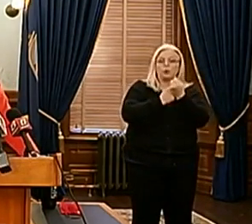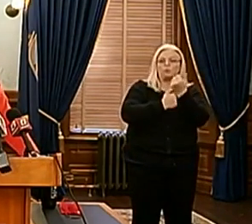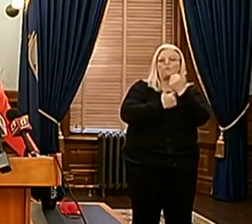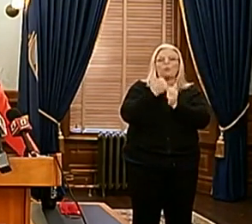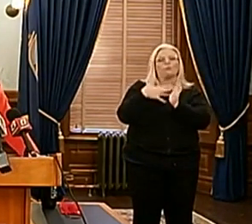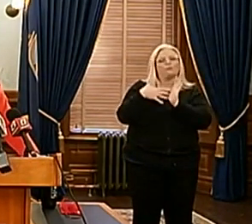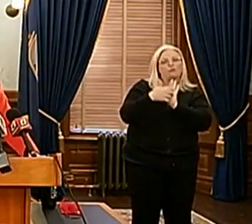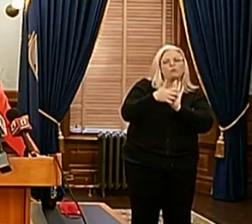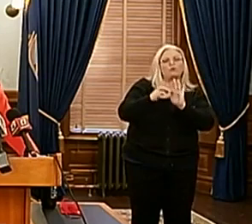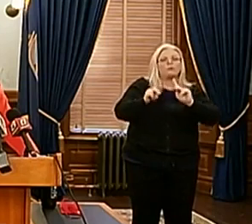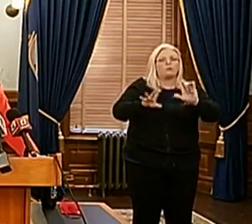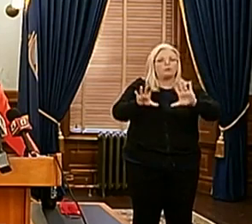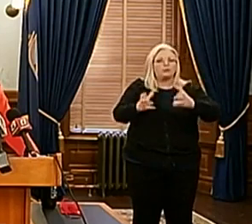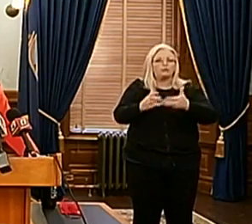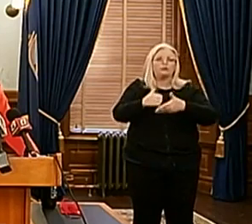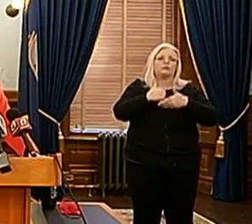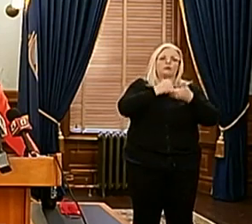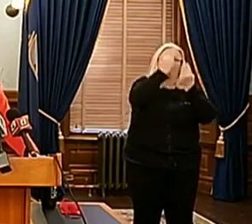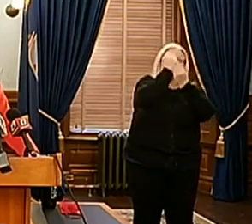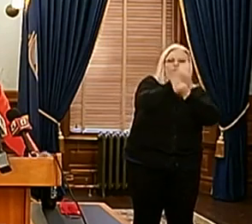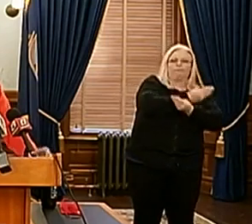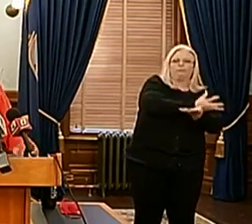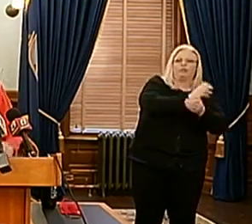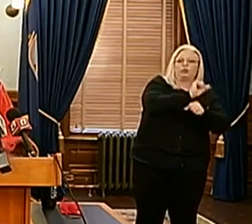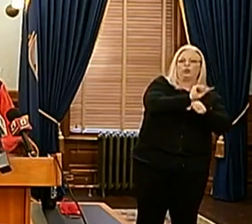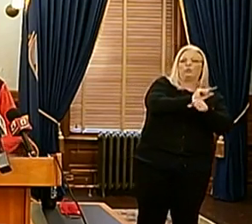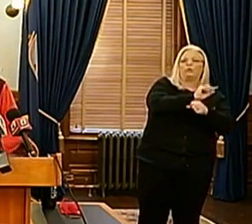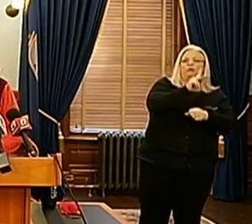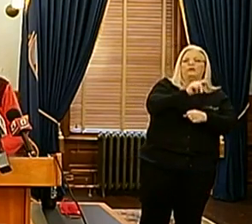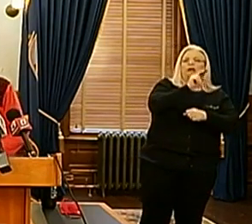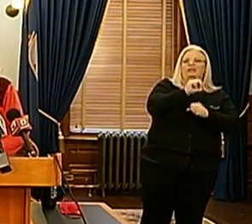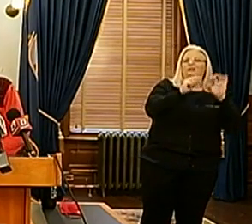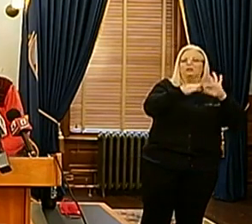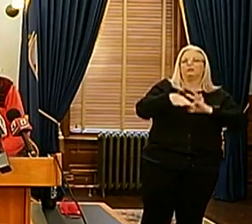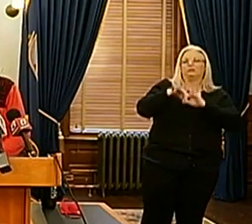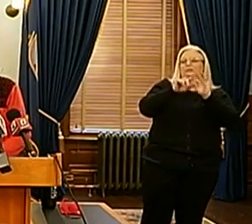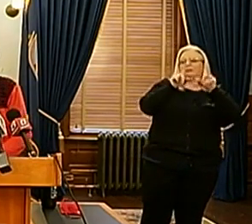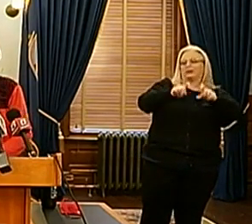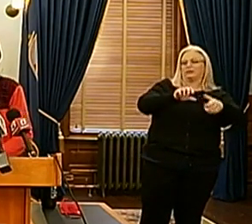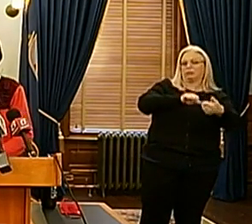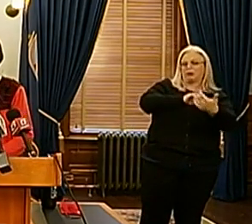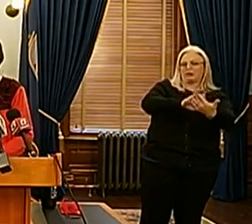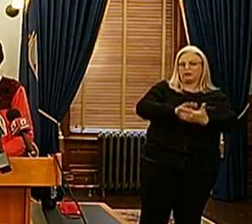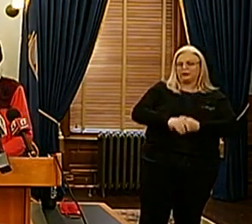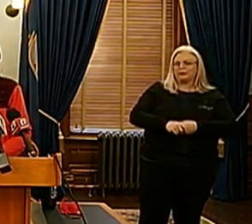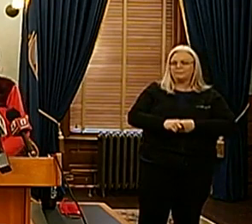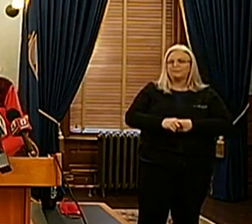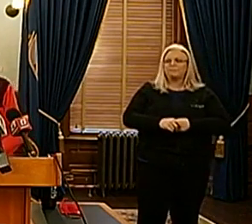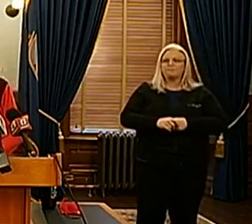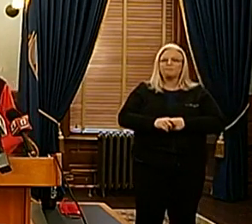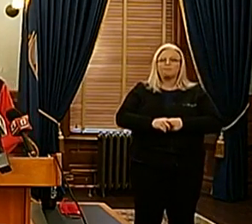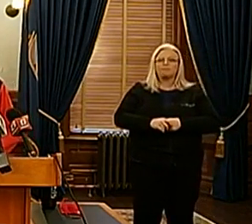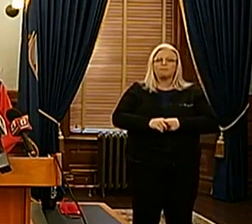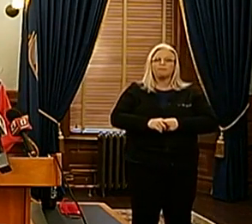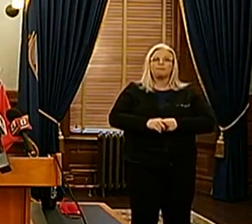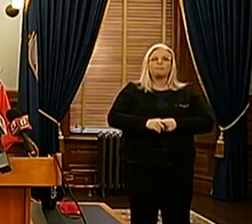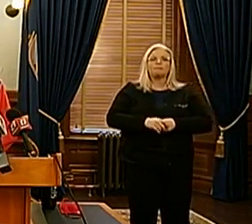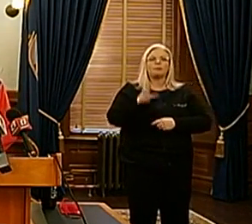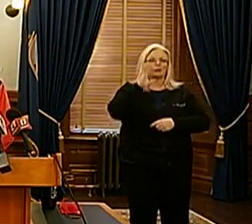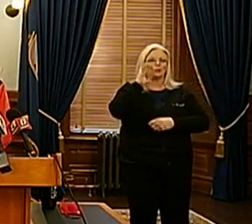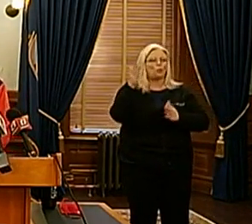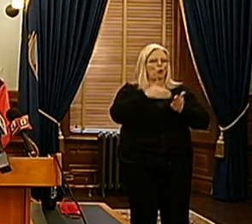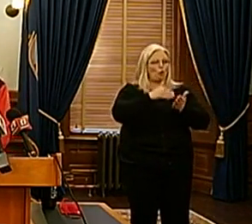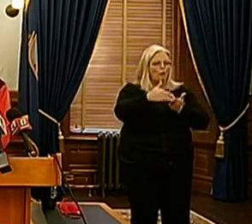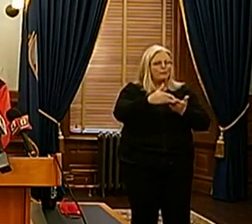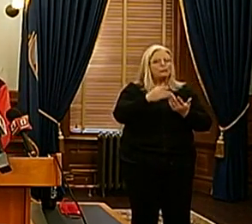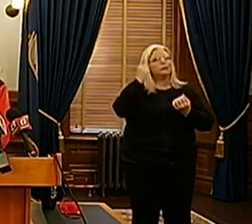vulnerable populations and help inform the work of Kansas's unified testing strategy. I know that oftentimes